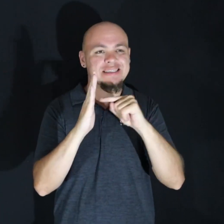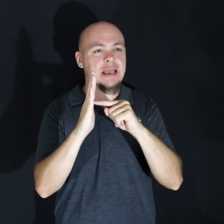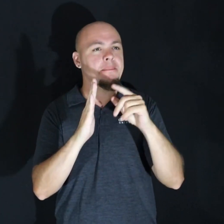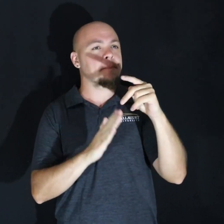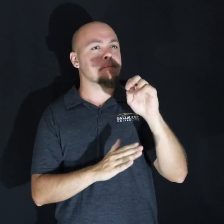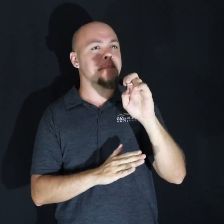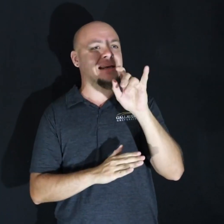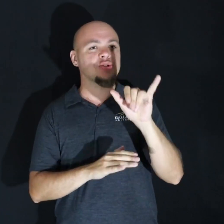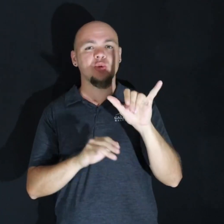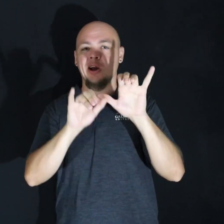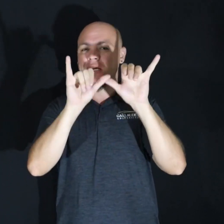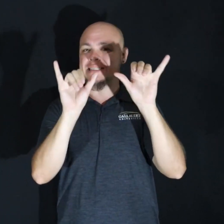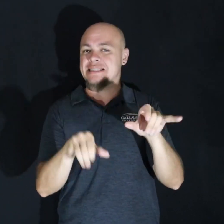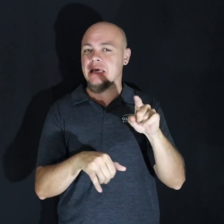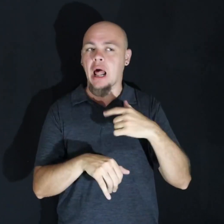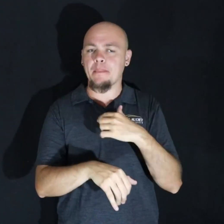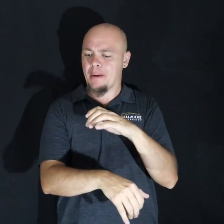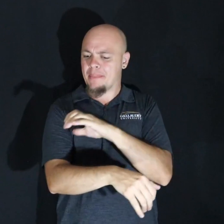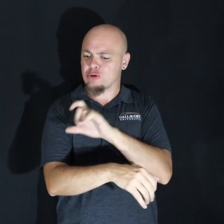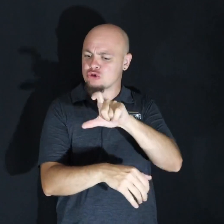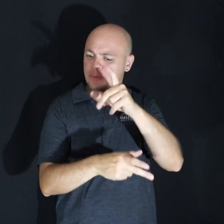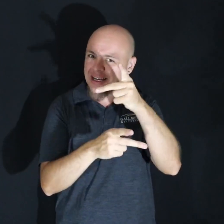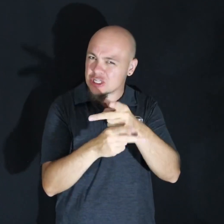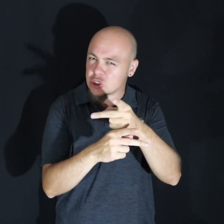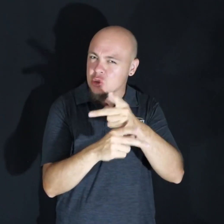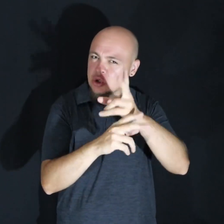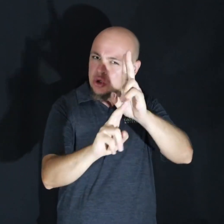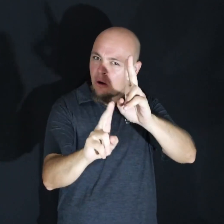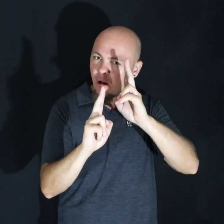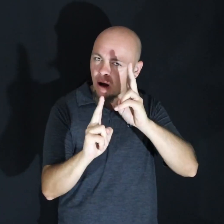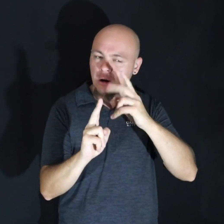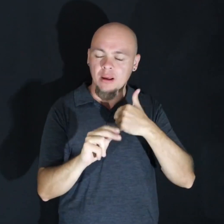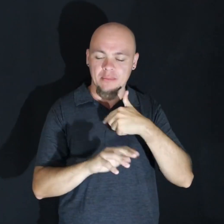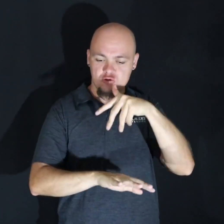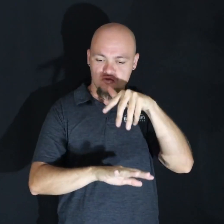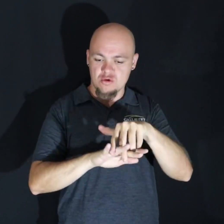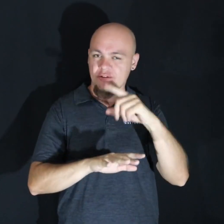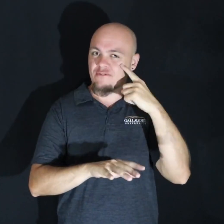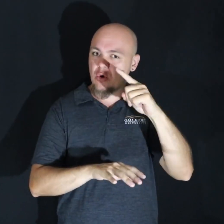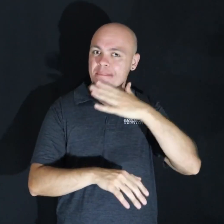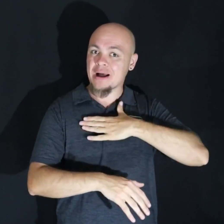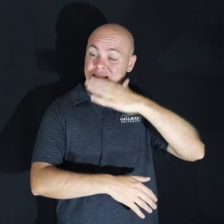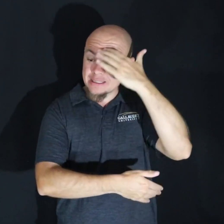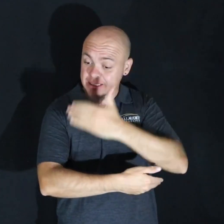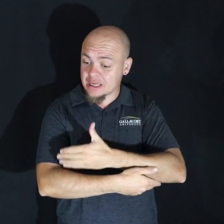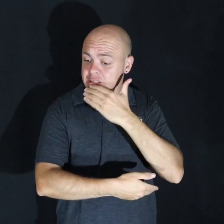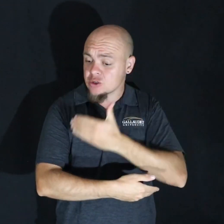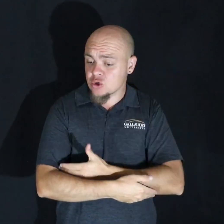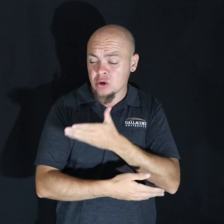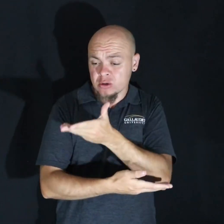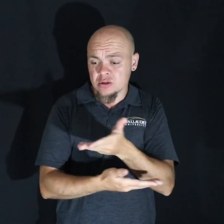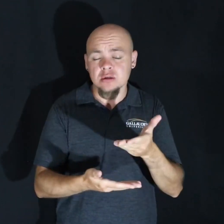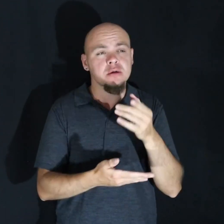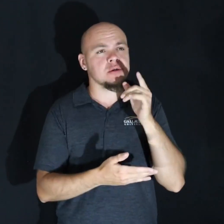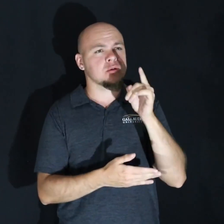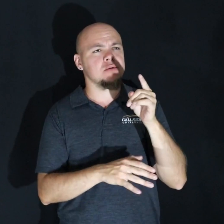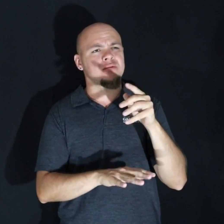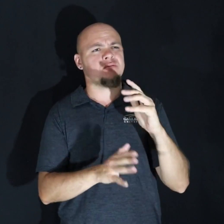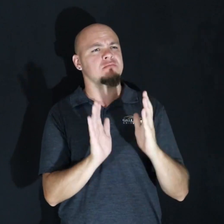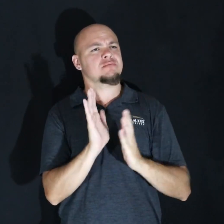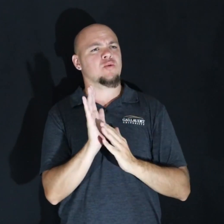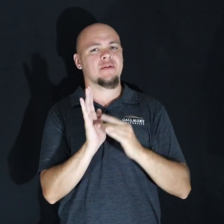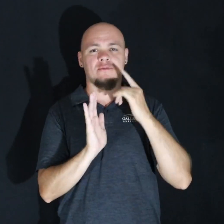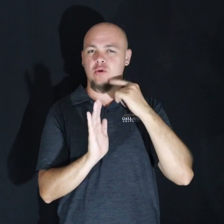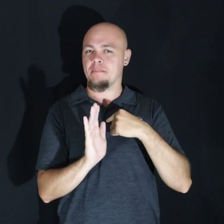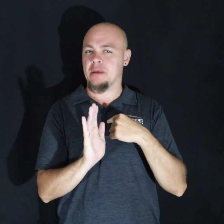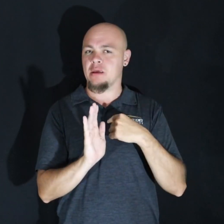patriarchy system. I'm a power to be nurtured and honored. I stay rooted for my sons and my daughters, and you stay rooting for me